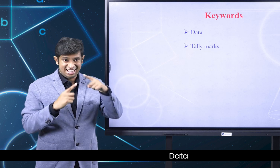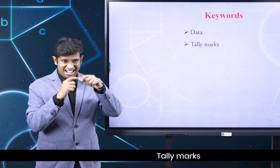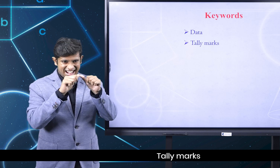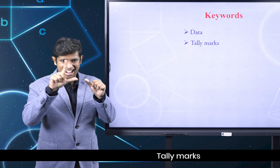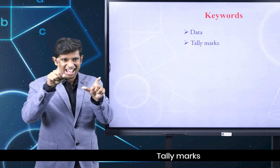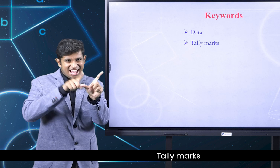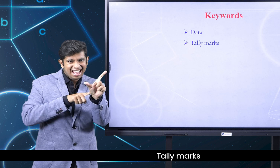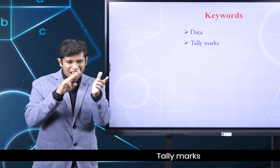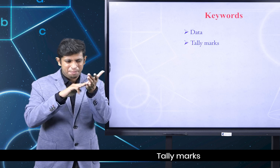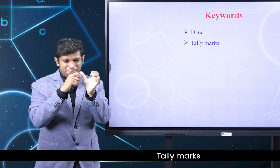tally marks,